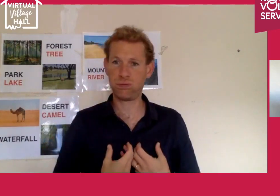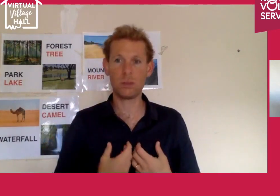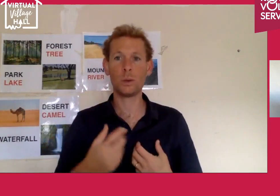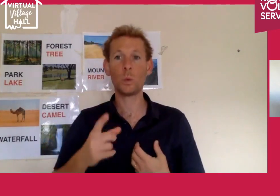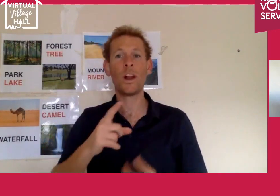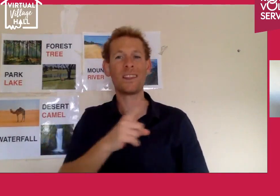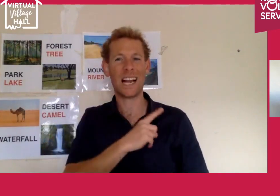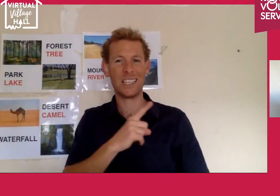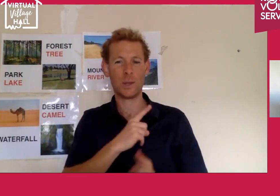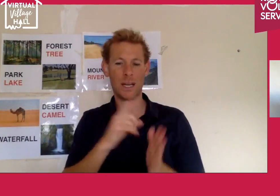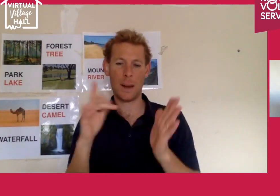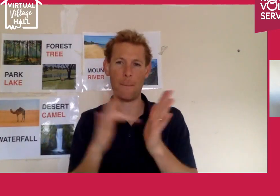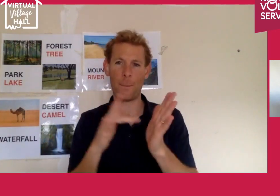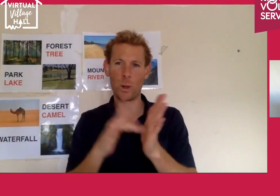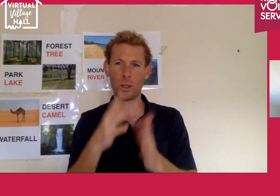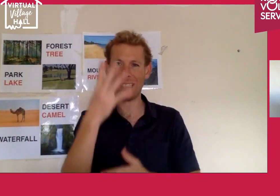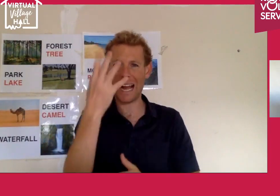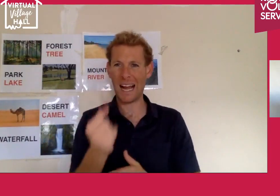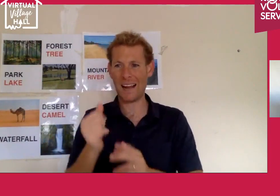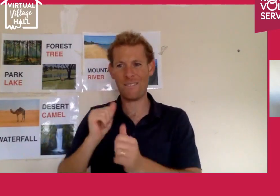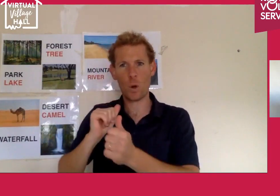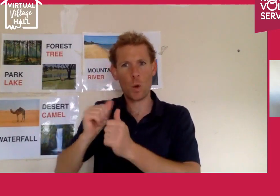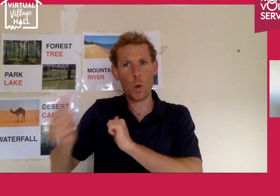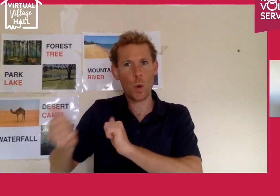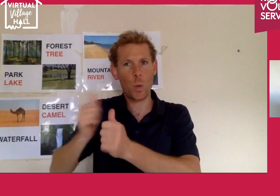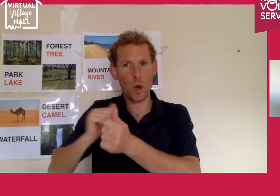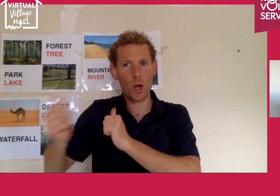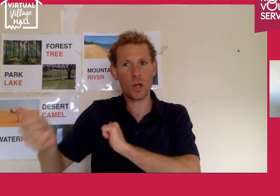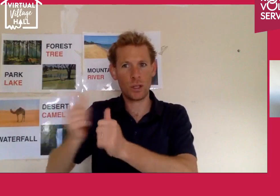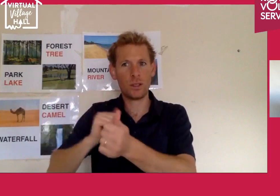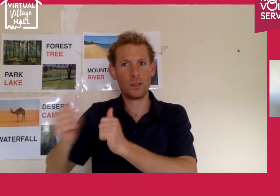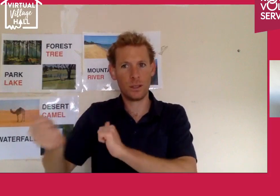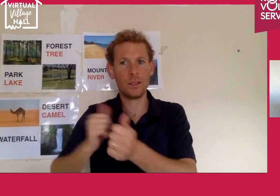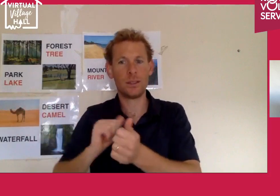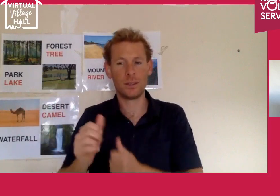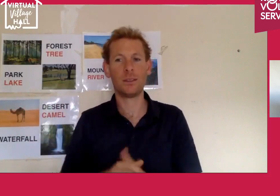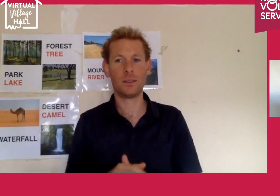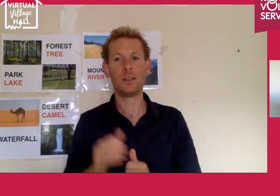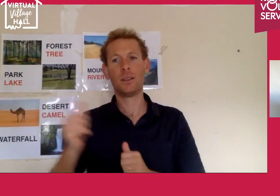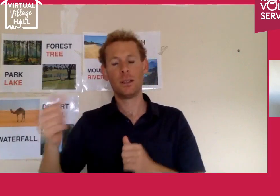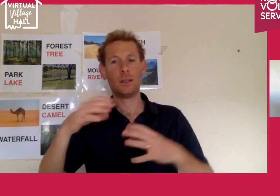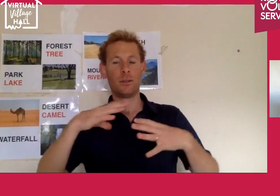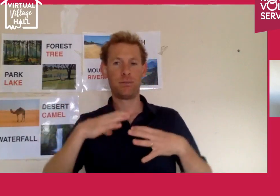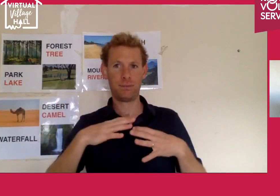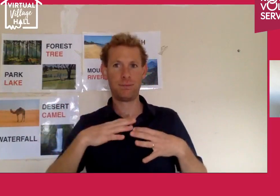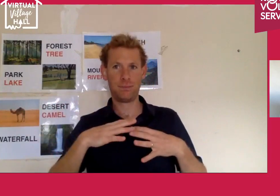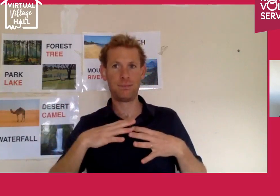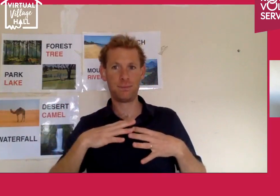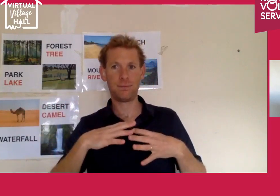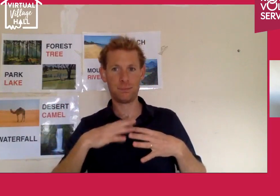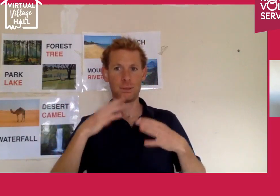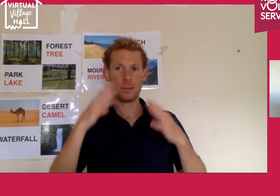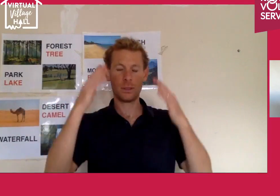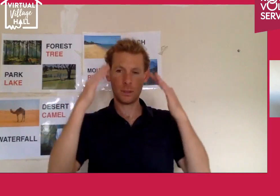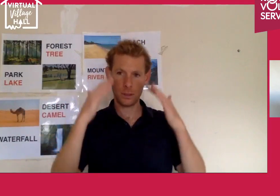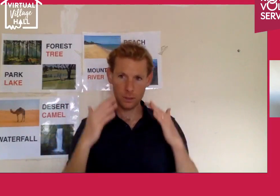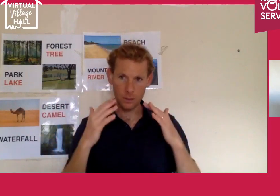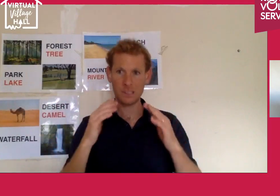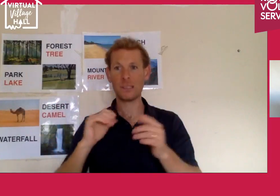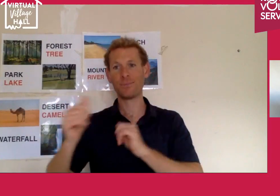hour, you're worn out, and you often make a few mistakes. That's why it's quite important to have what we call a co-worker, so a second interpreter, that they